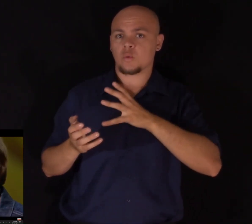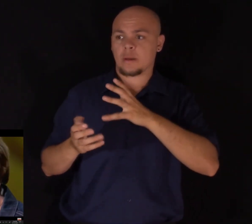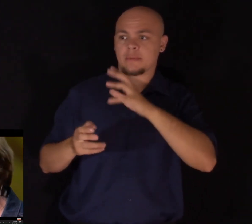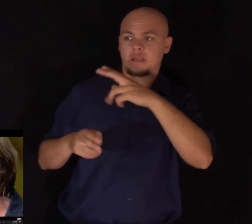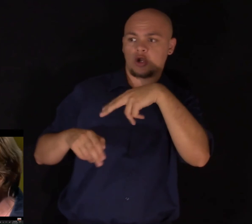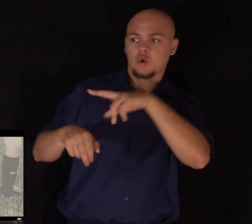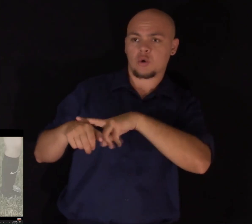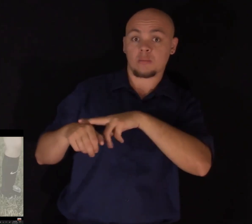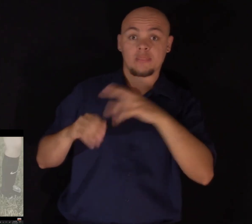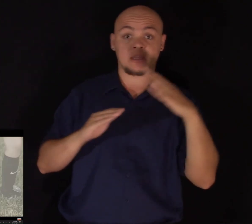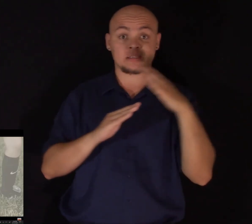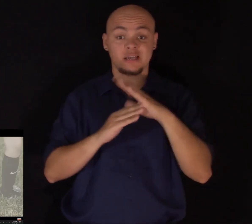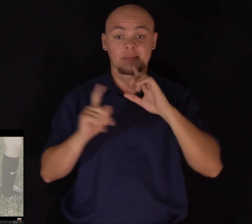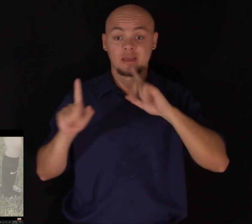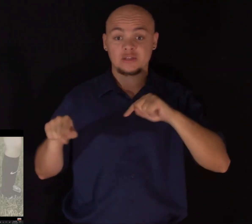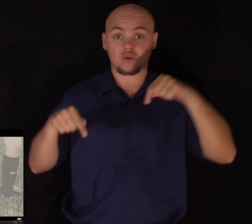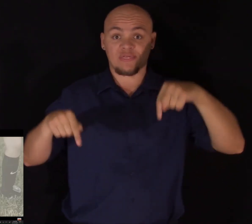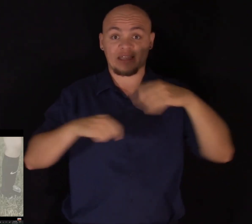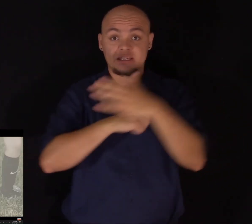this country: